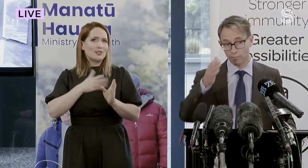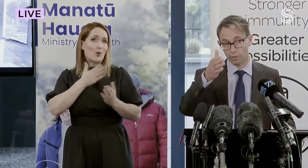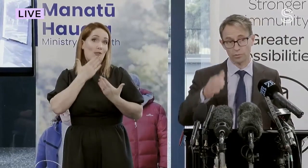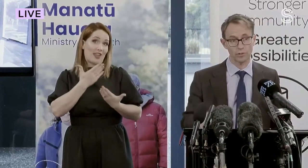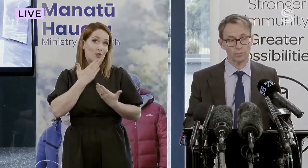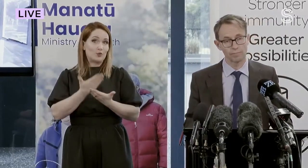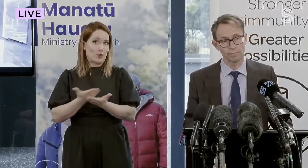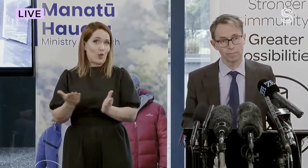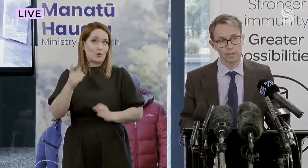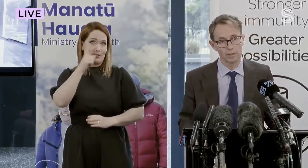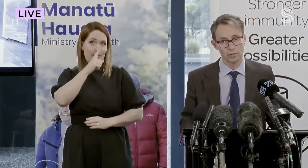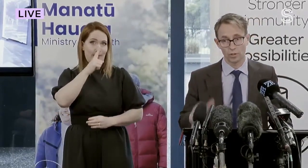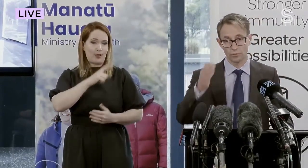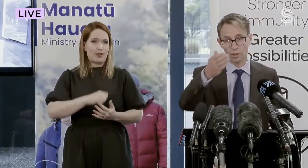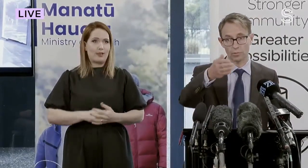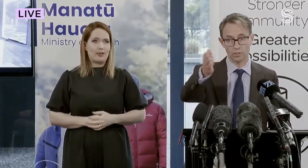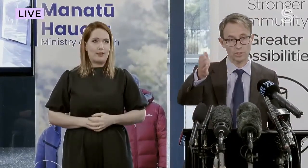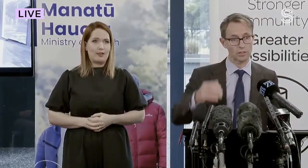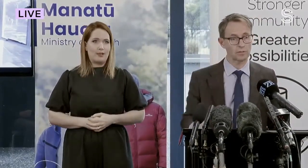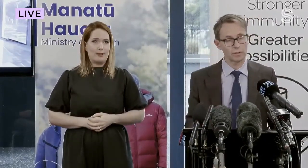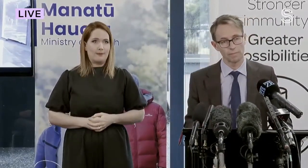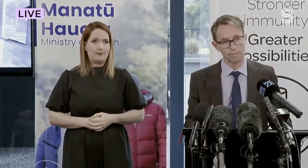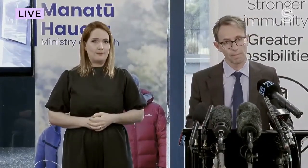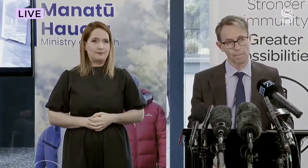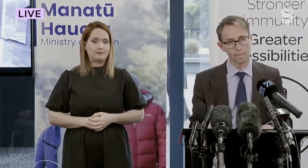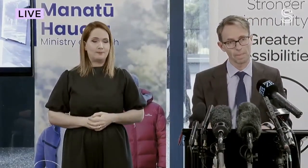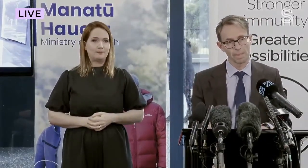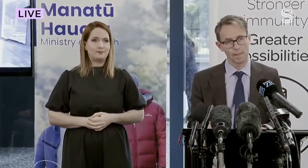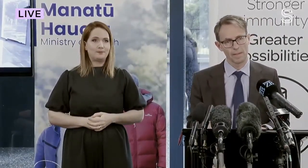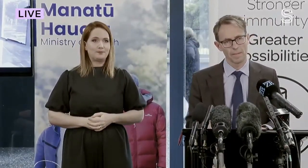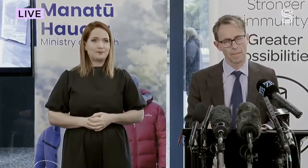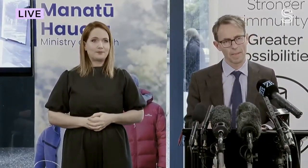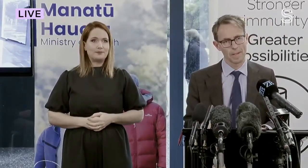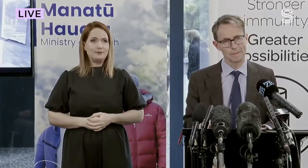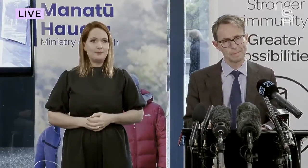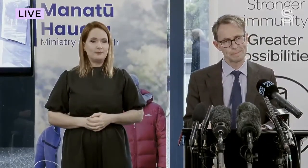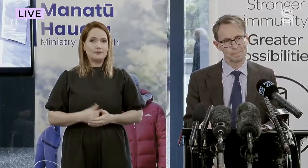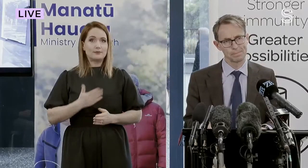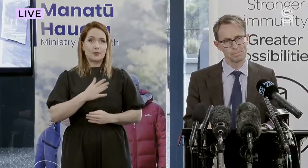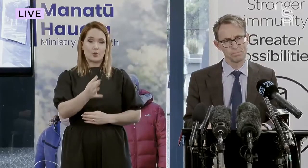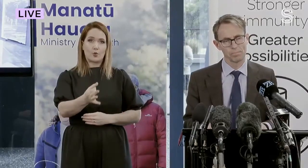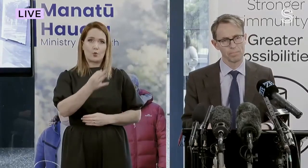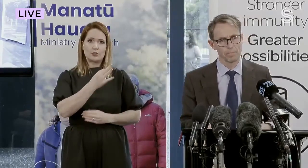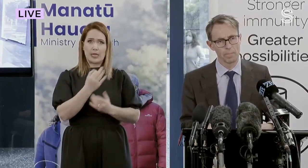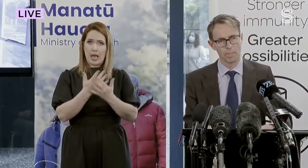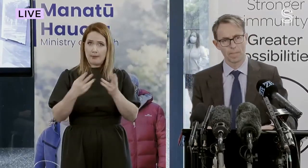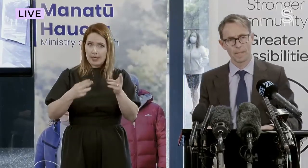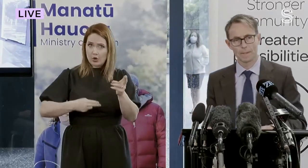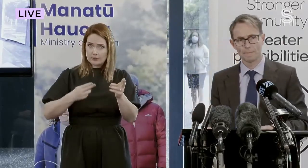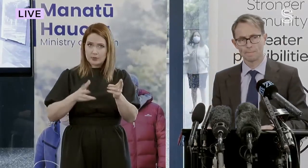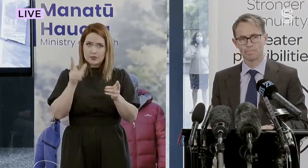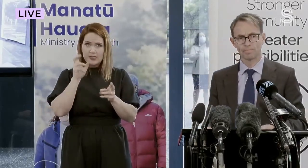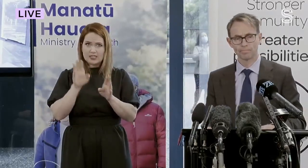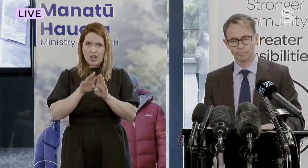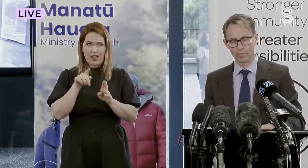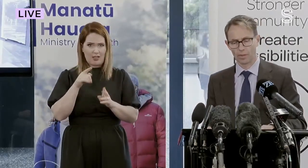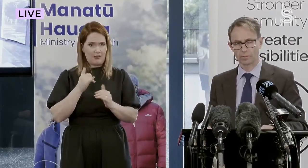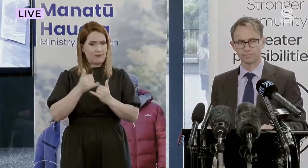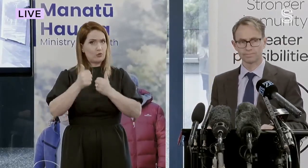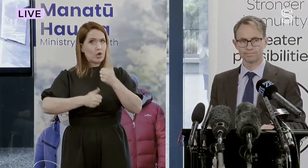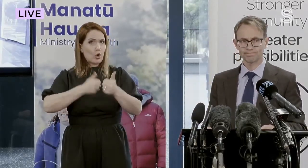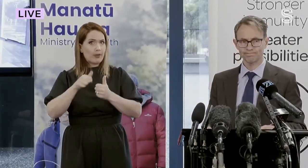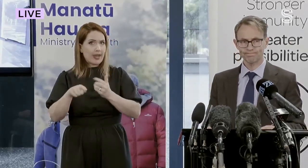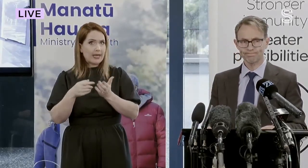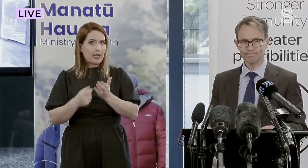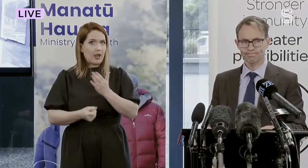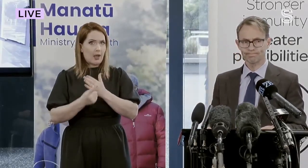for that. Sorry, follow-up question. I was just going to ask, how many hospitals, it sounds like that's quite common then, how many hospitals is this